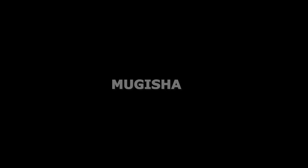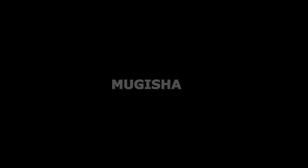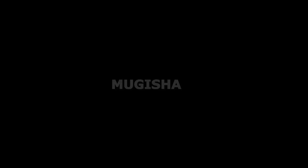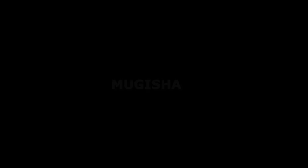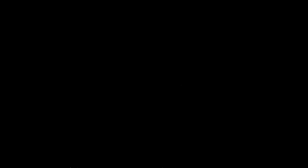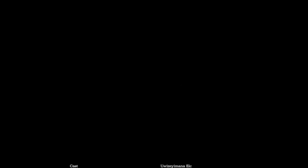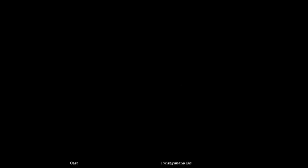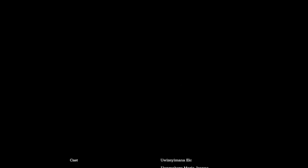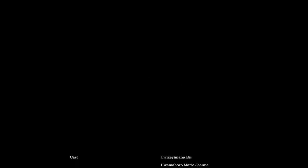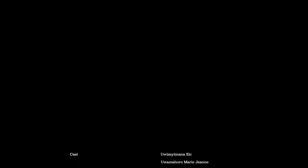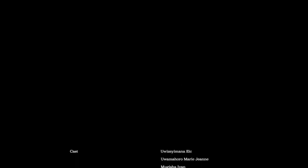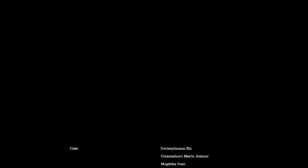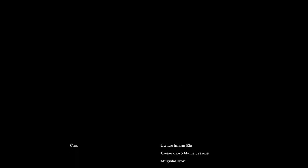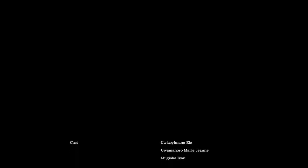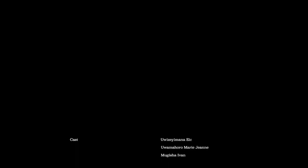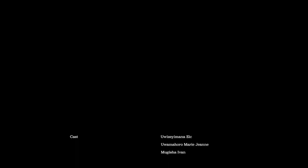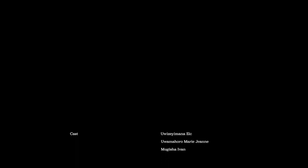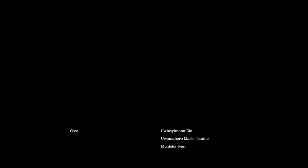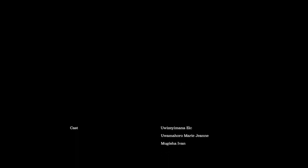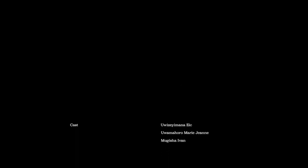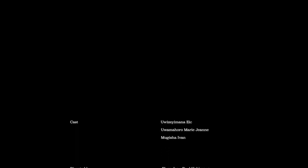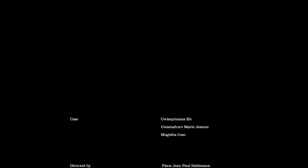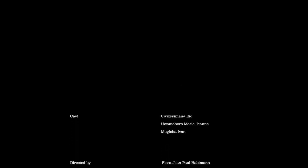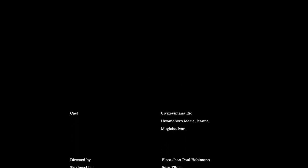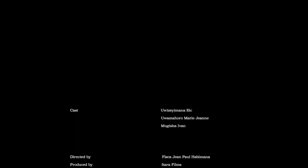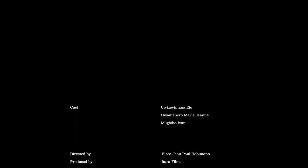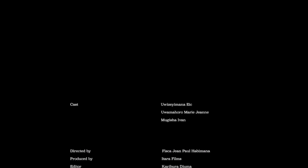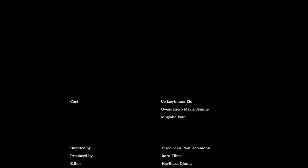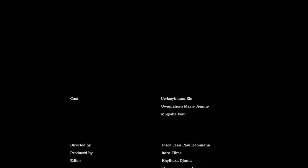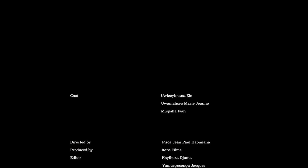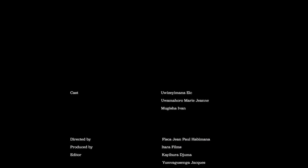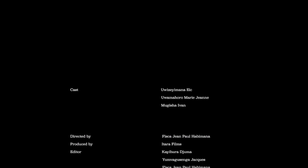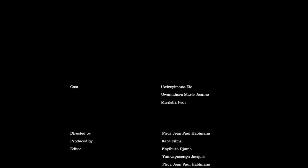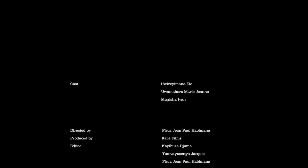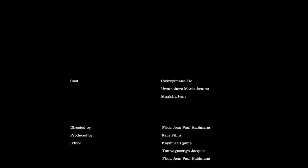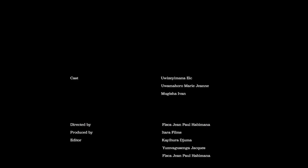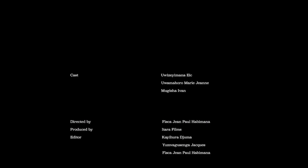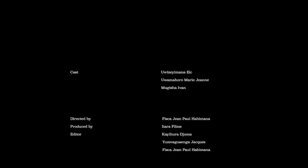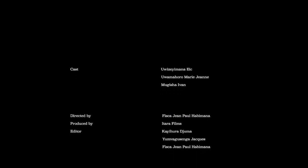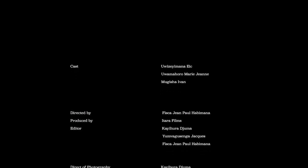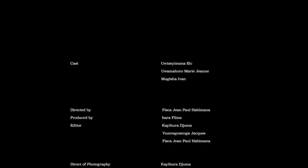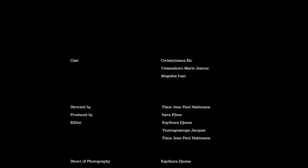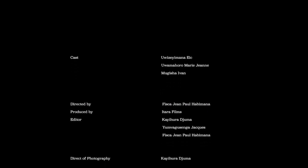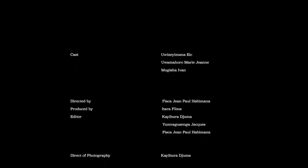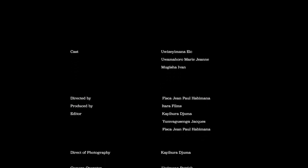I rise up, tighten up, with my shoulders held high, walking through the shallow rivers of life. But guess